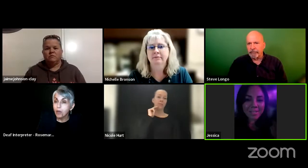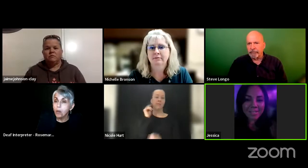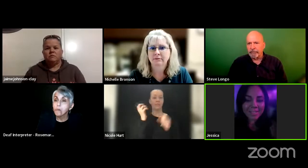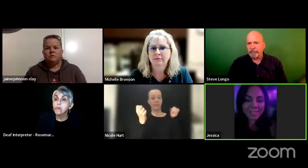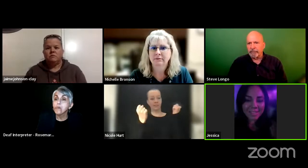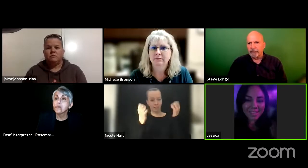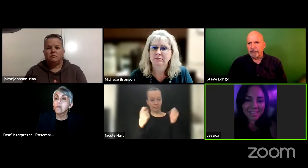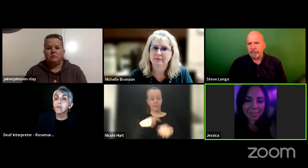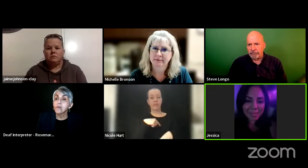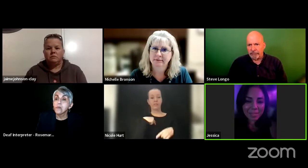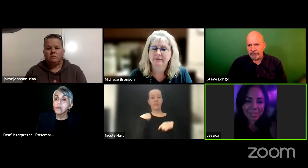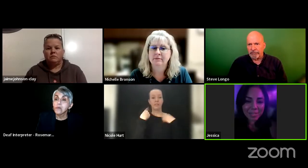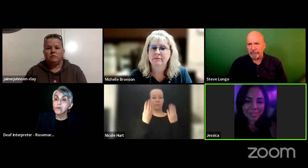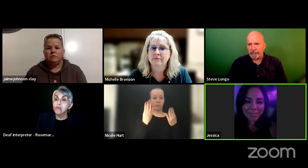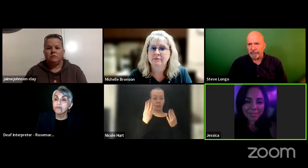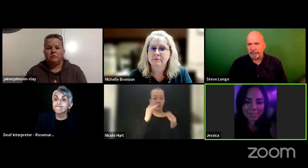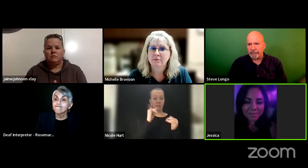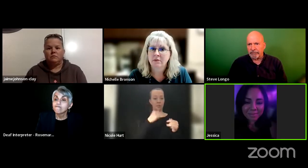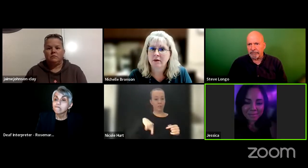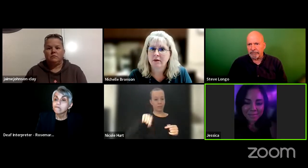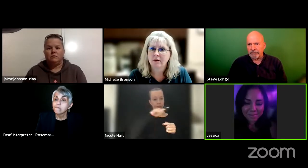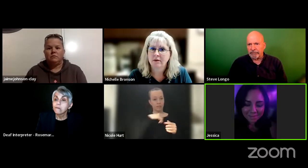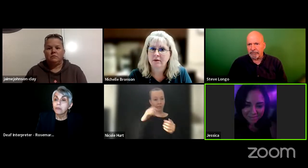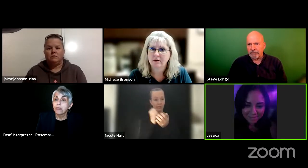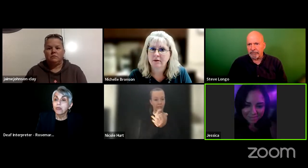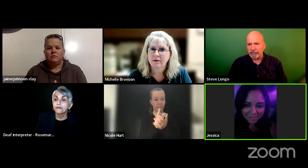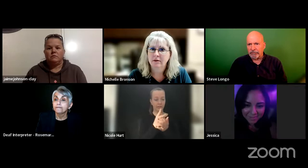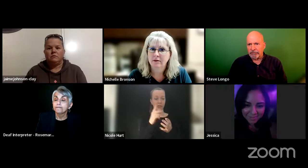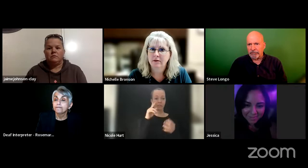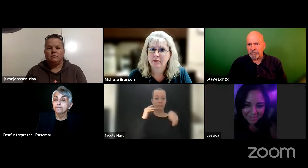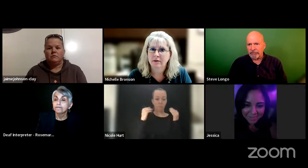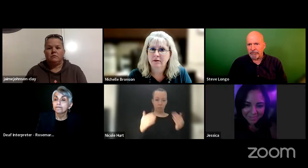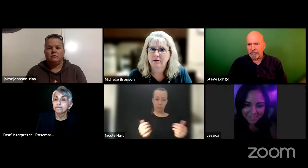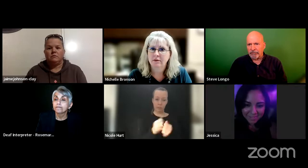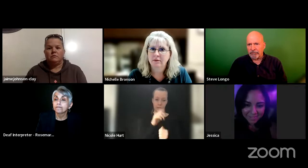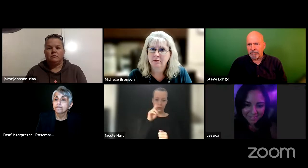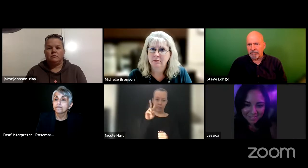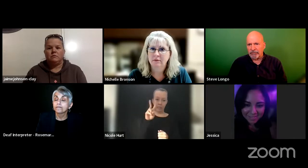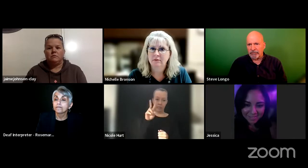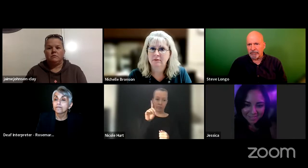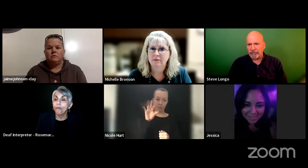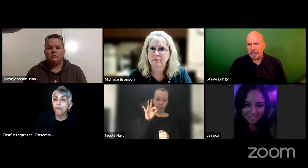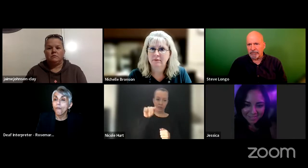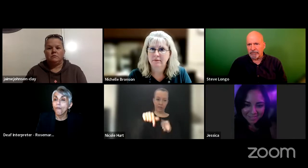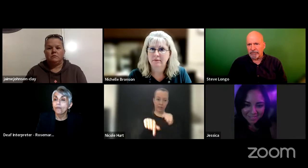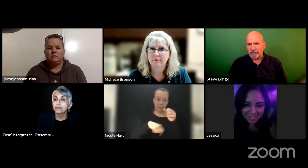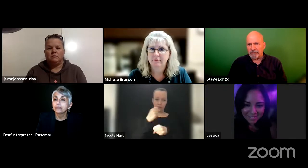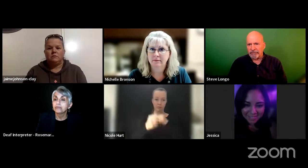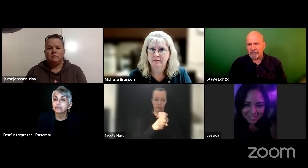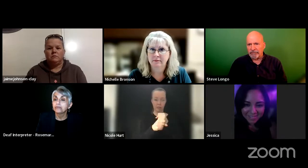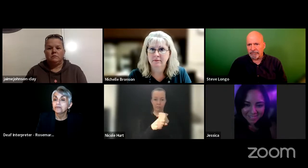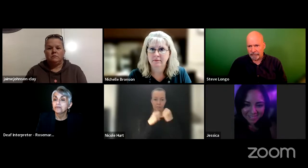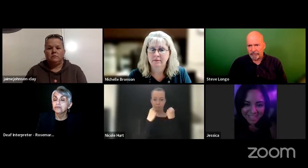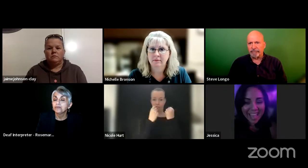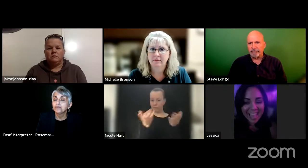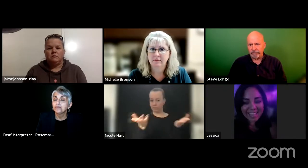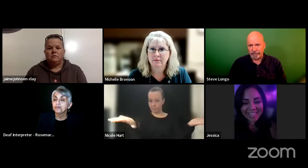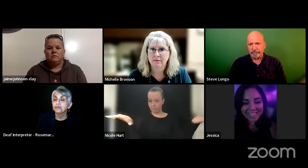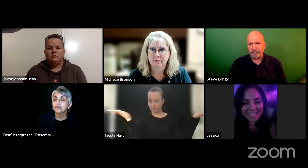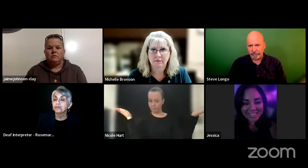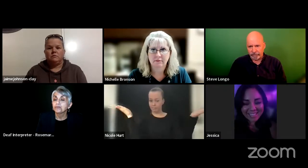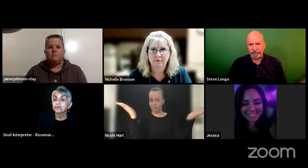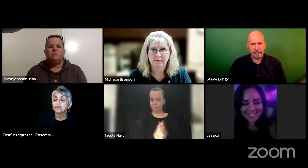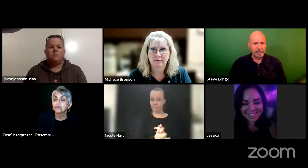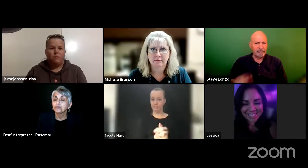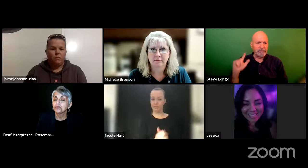motion? Jessica, I'll make a motion. This is Nicole. I move that we go ahead